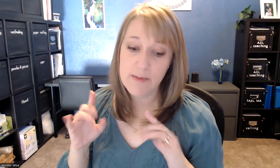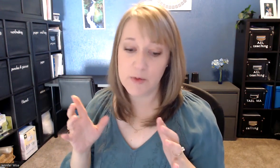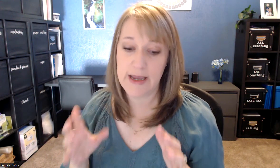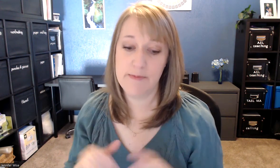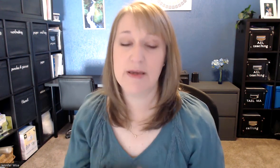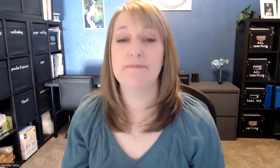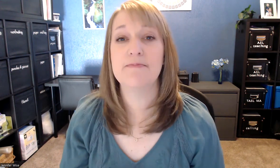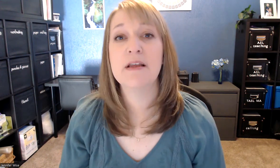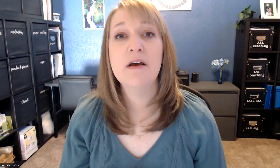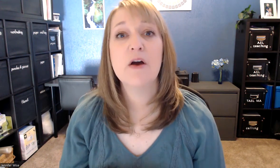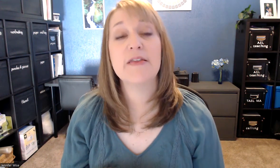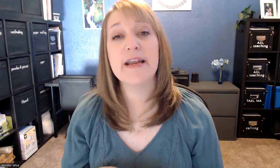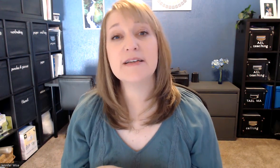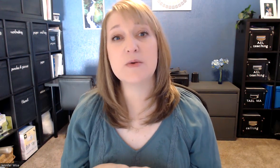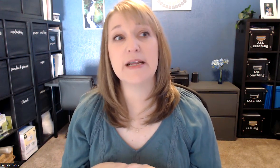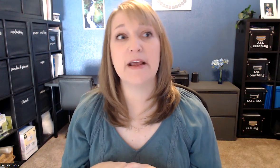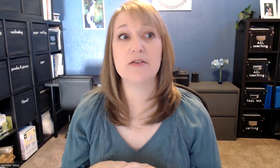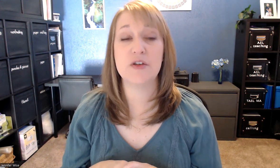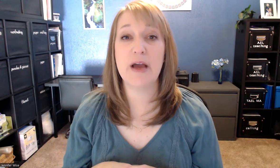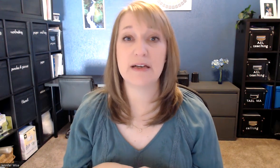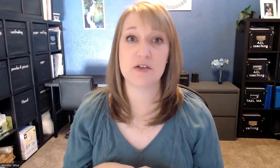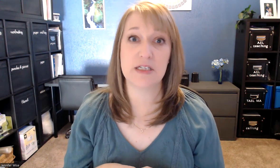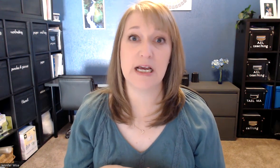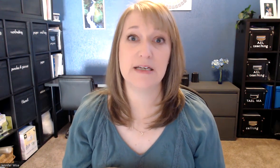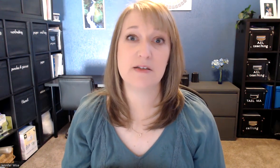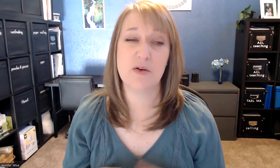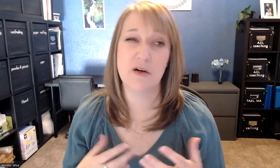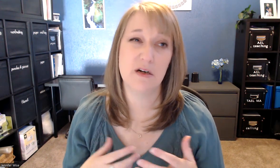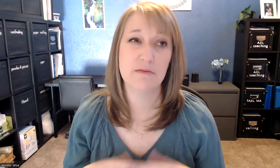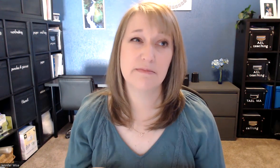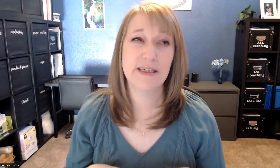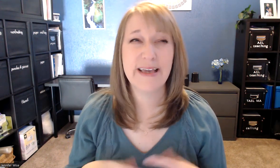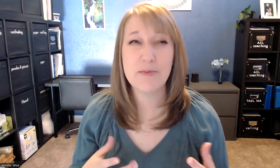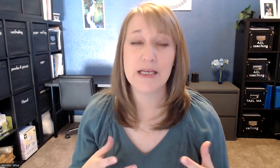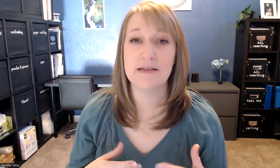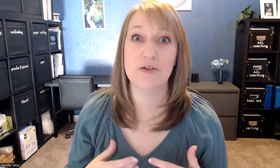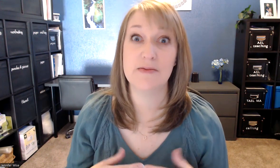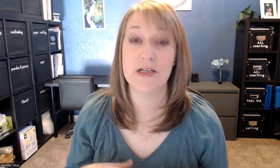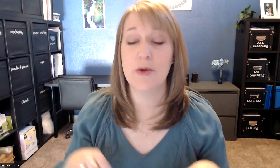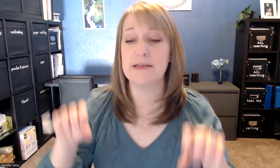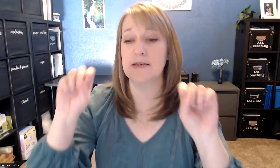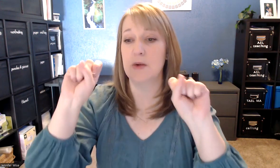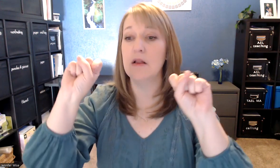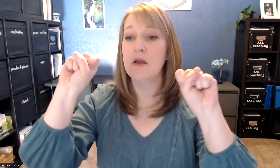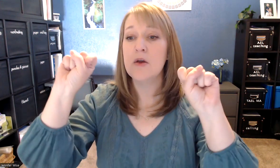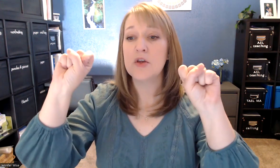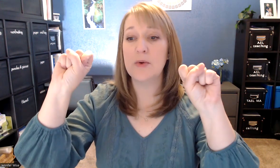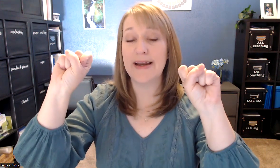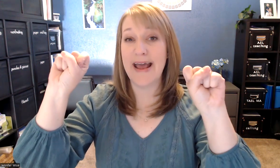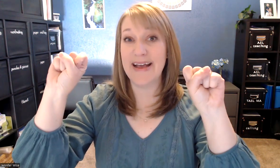or camping. All right, the next one is to exercise, or it can be considered lifting weights as well. You want an